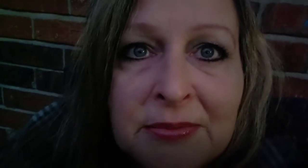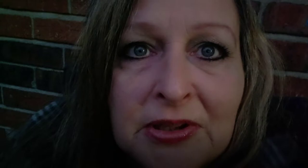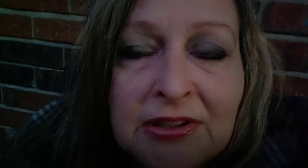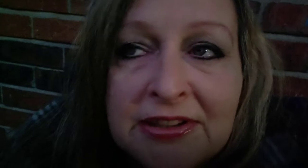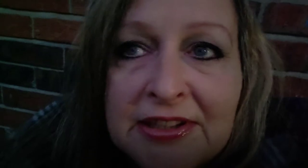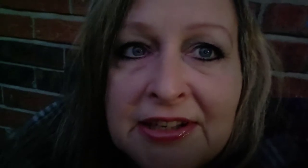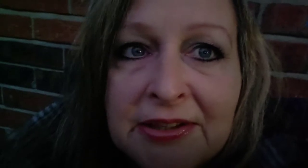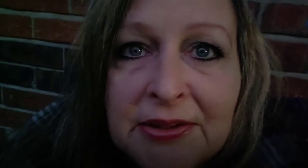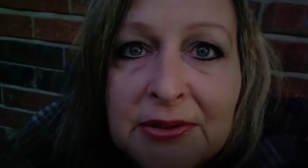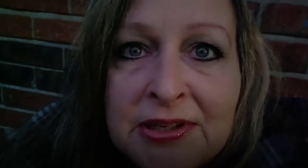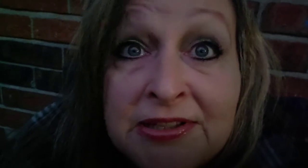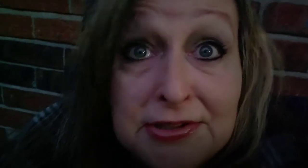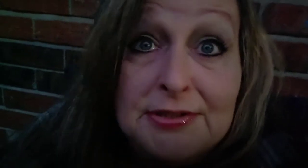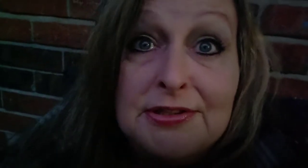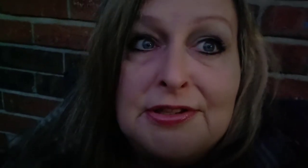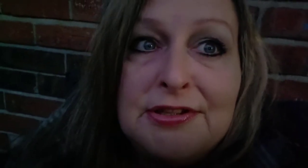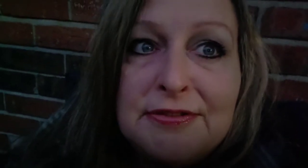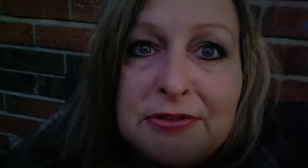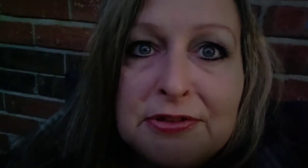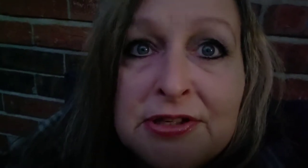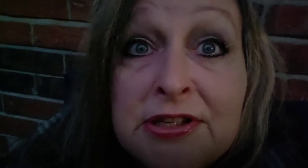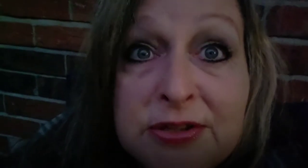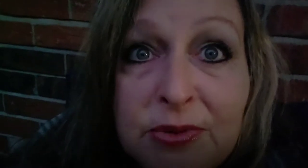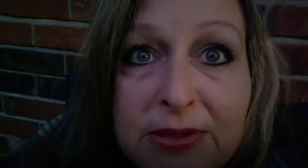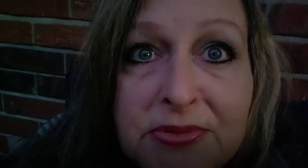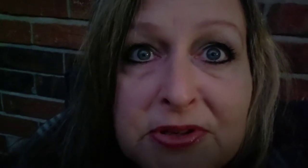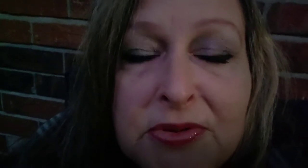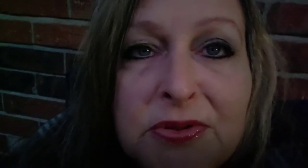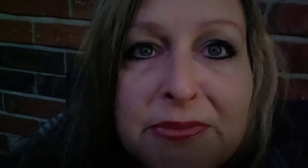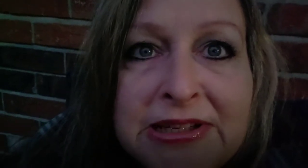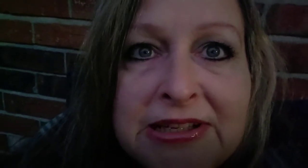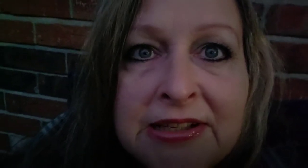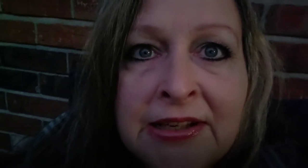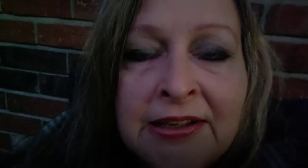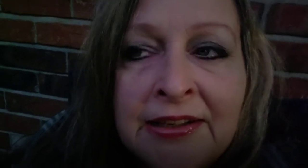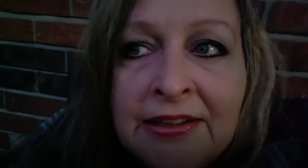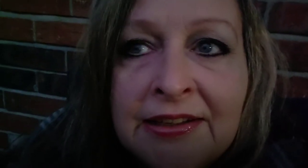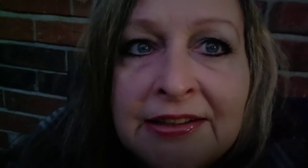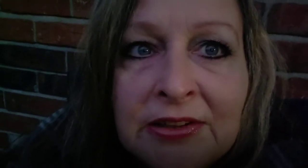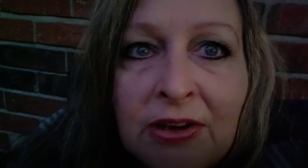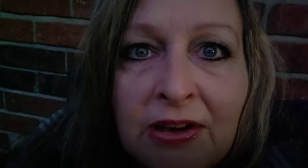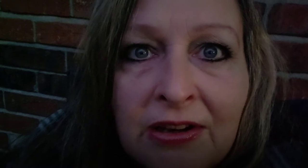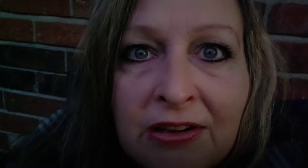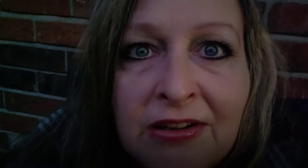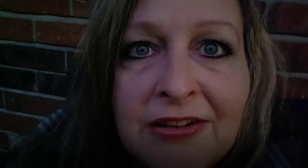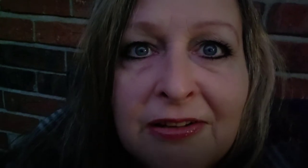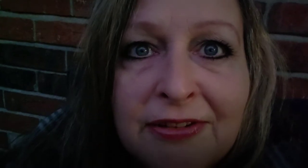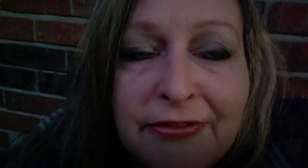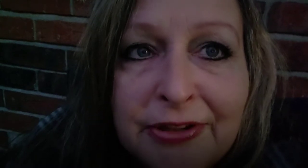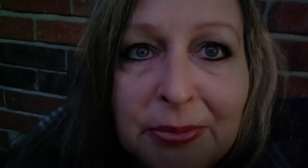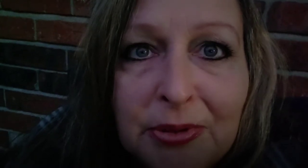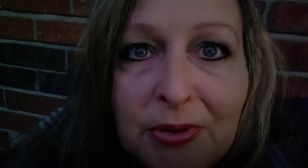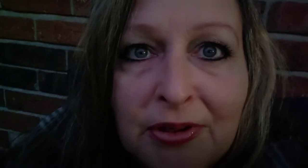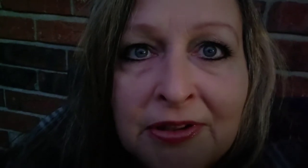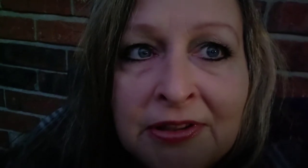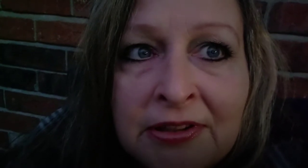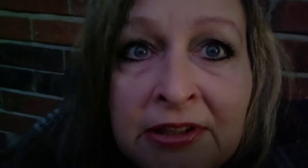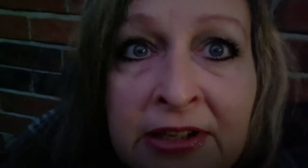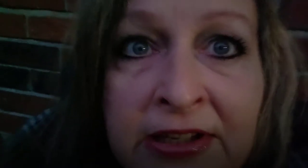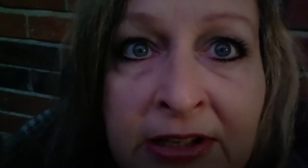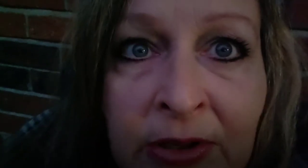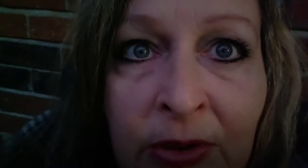listen to them all, and then I go to the different interweb social media, and all of the fear